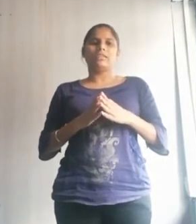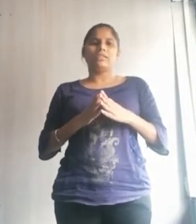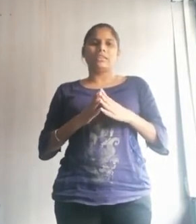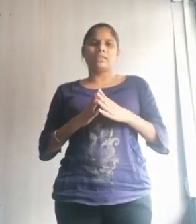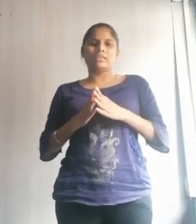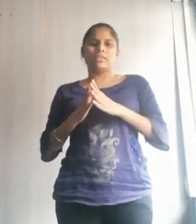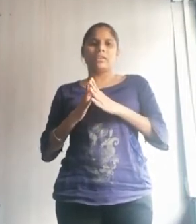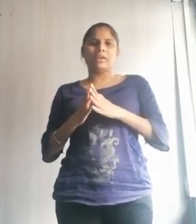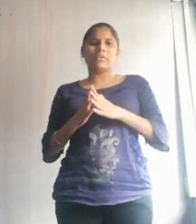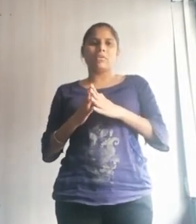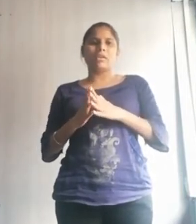It is